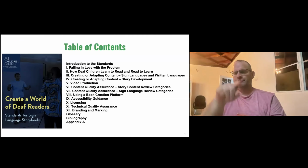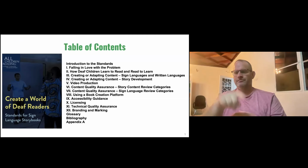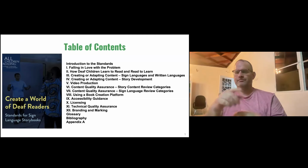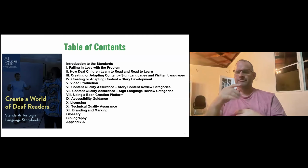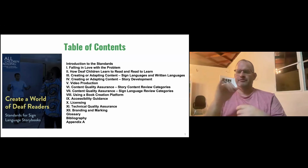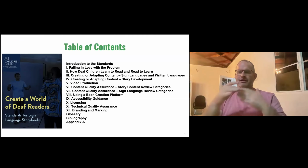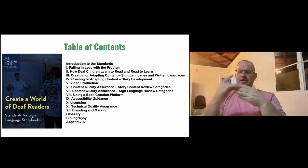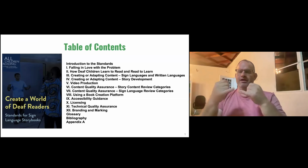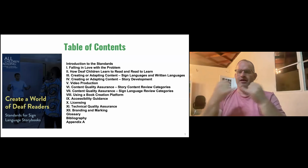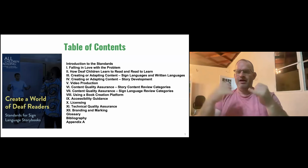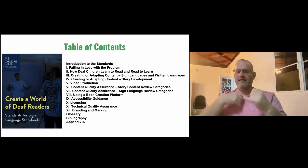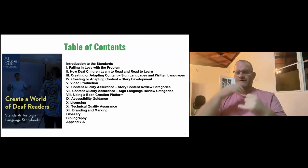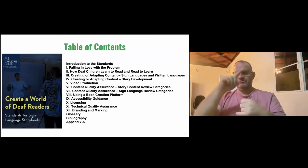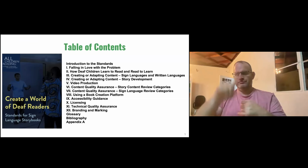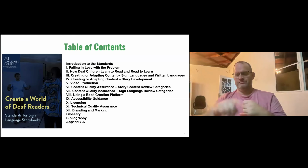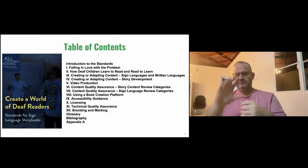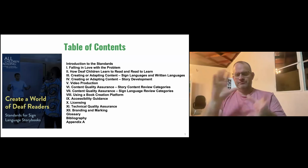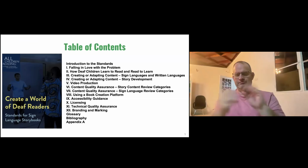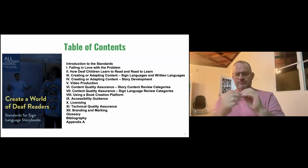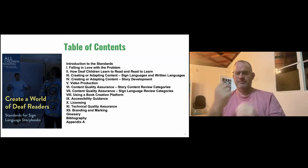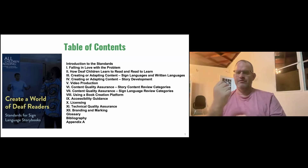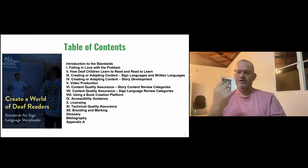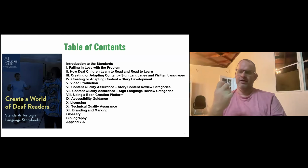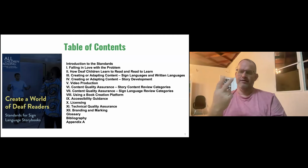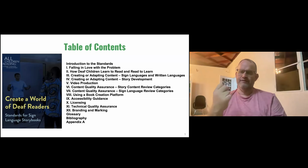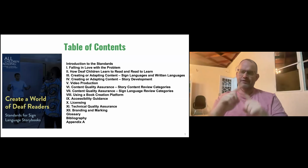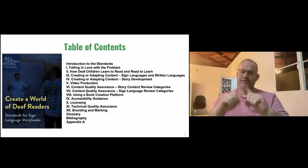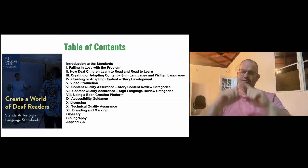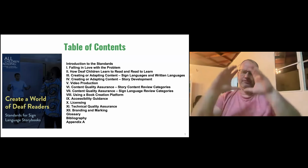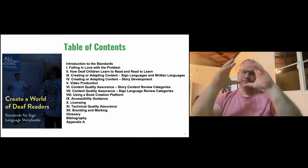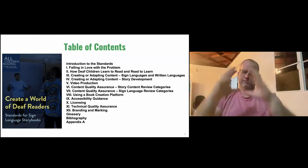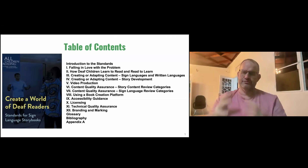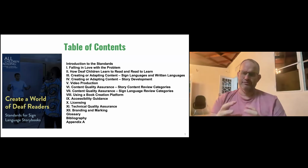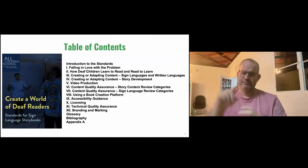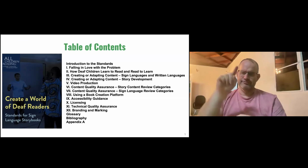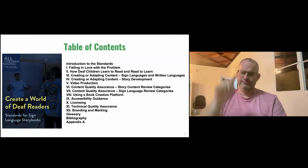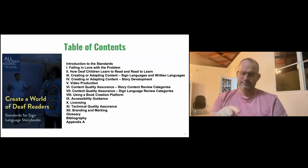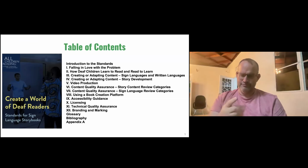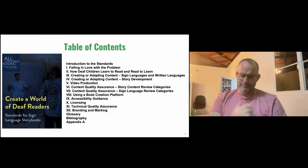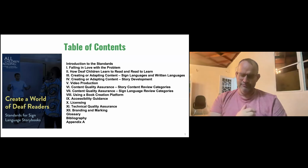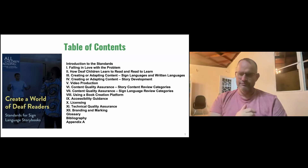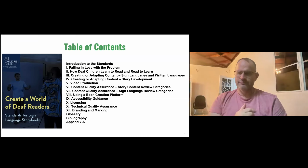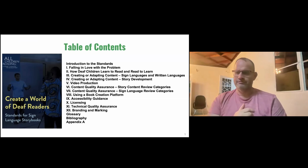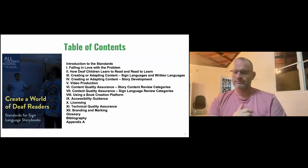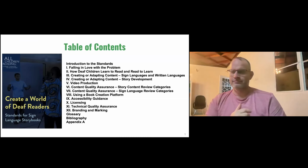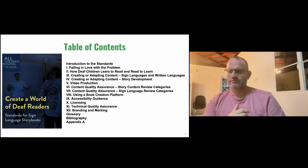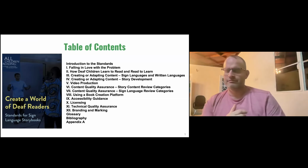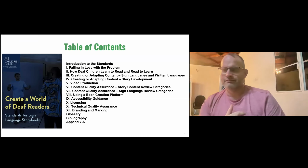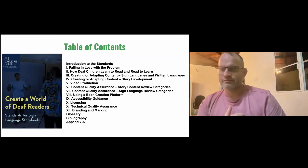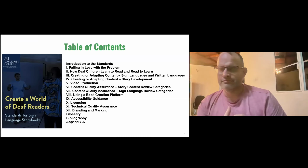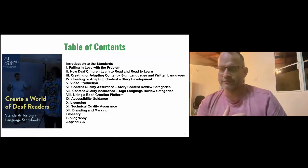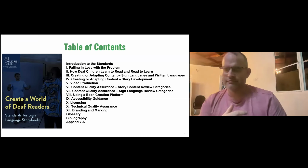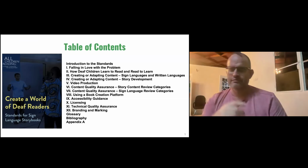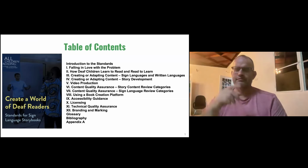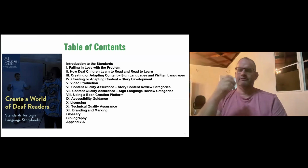highlight the important considerations and elements to include. And you'll see a list of some of these guidelines and the elements of our standards